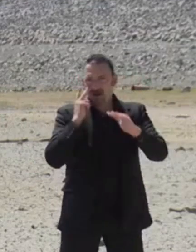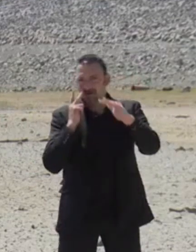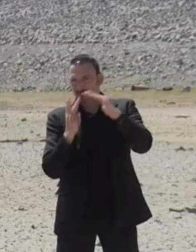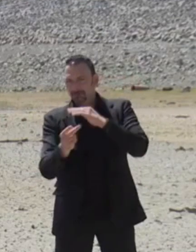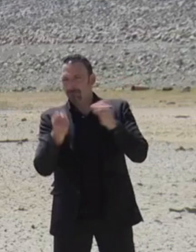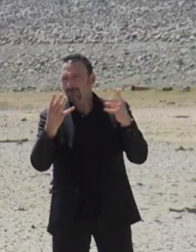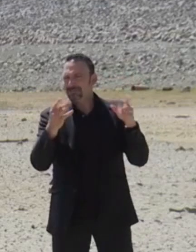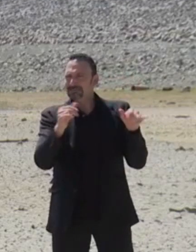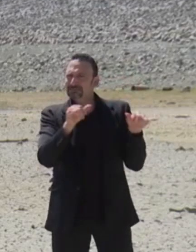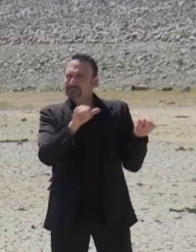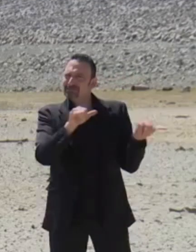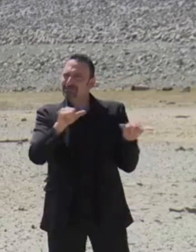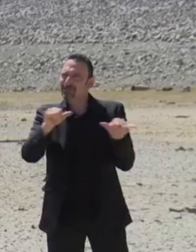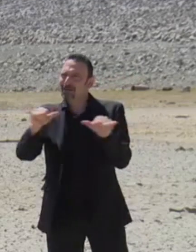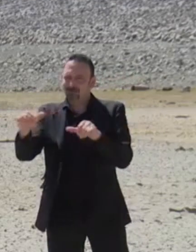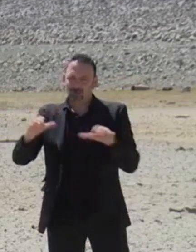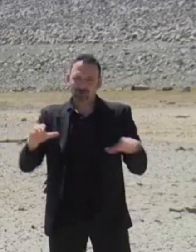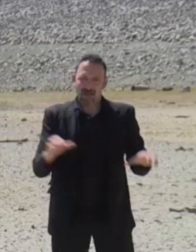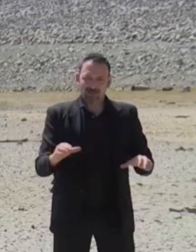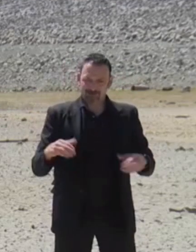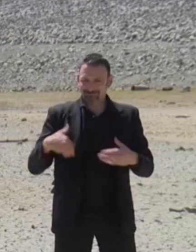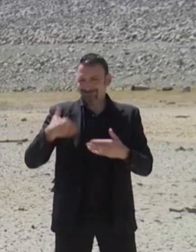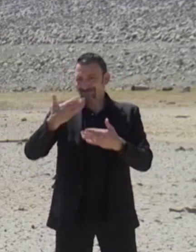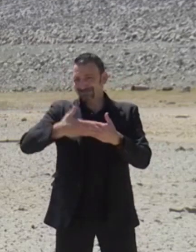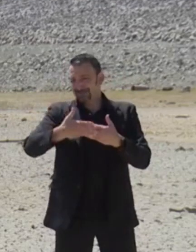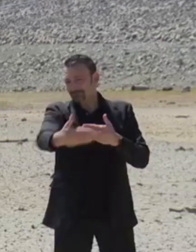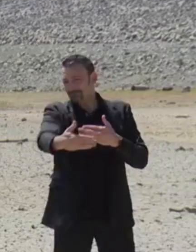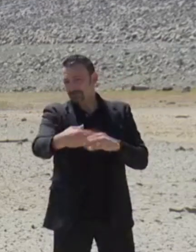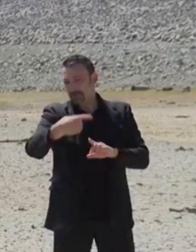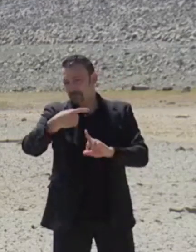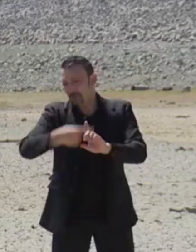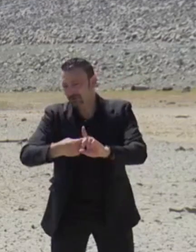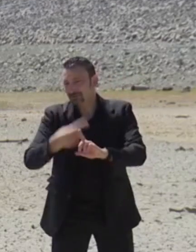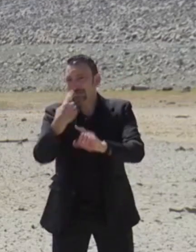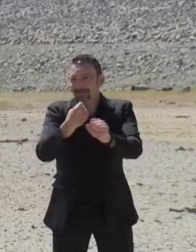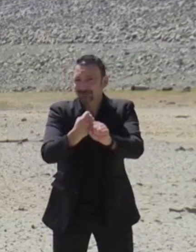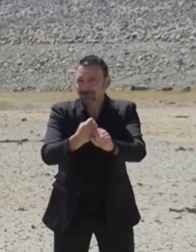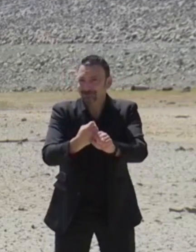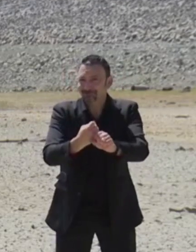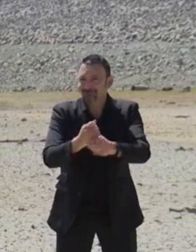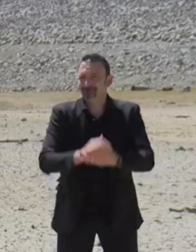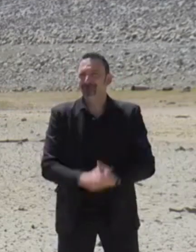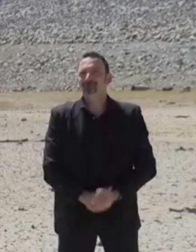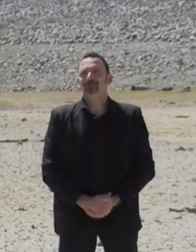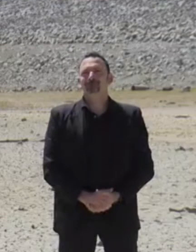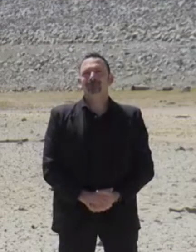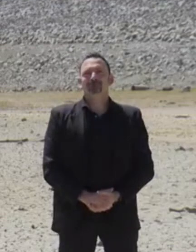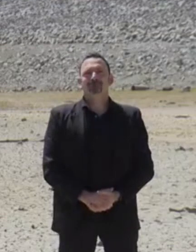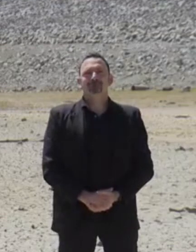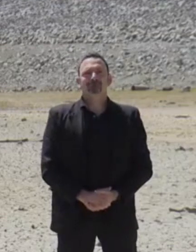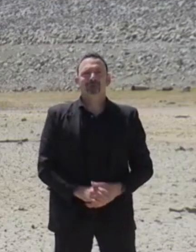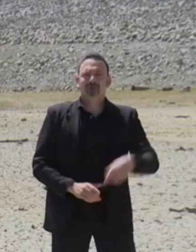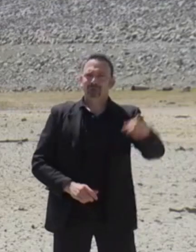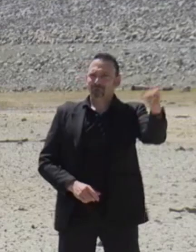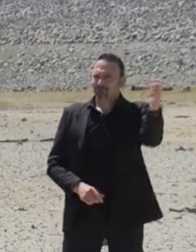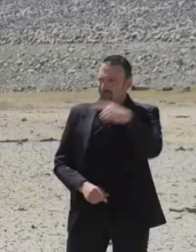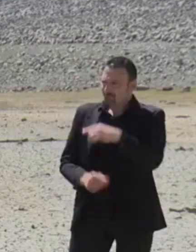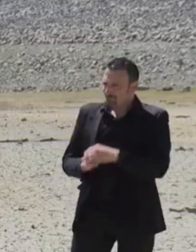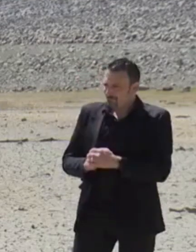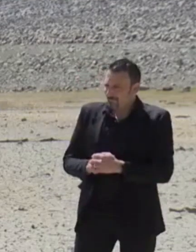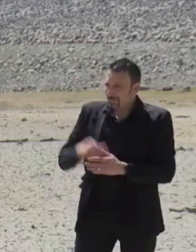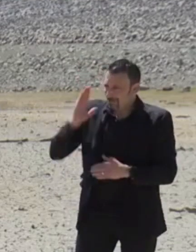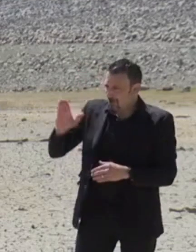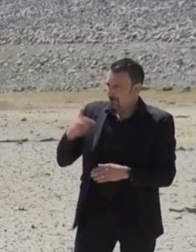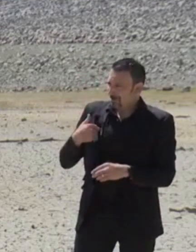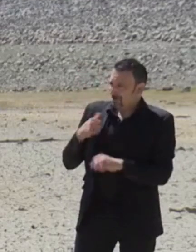similar actions over the course of the next months and years. With that, happy to answer any questions. Hi, Governor. Jeffrey Schaub,